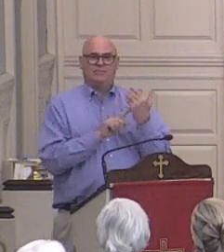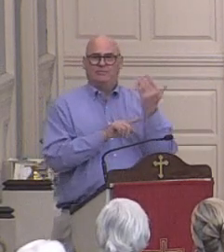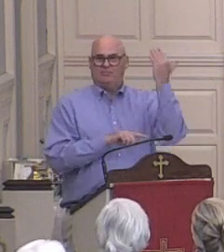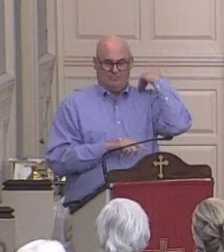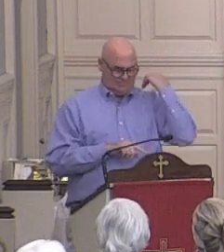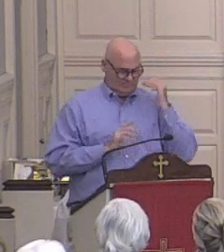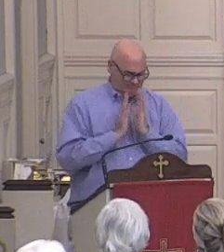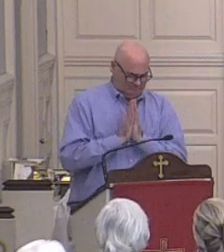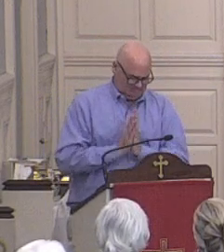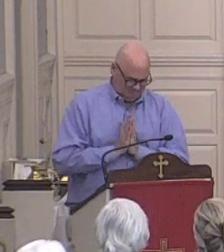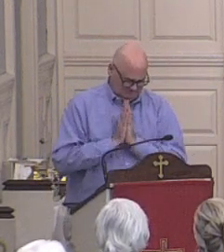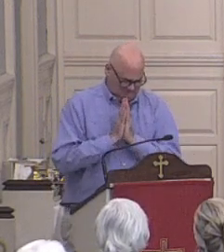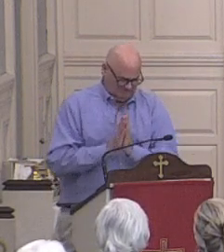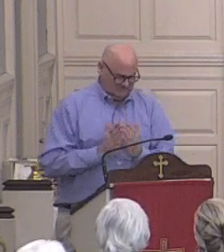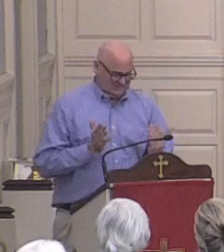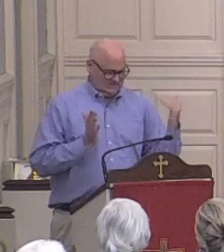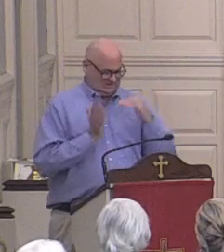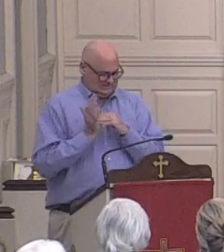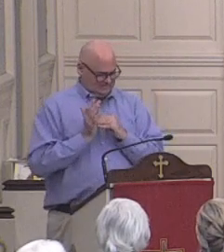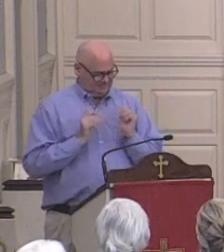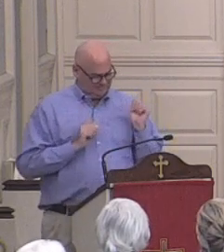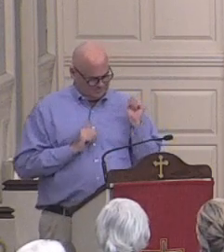saying the same thing.